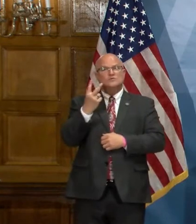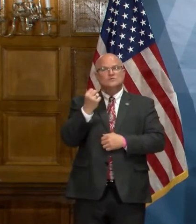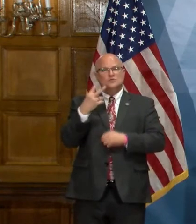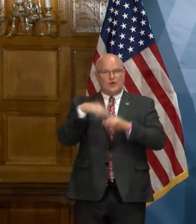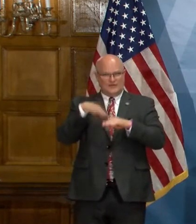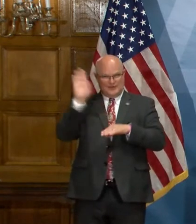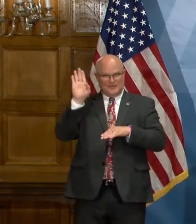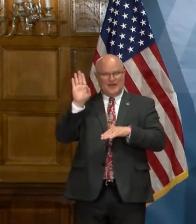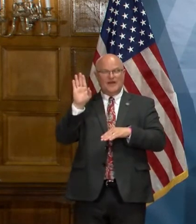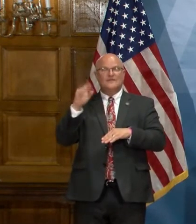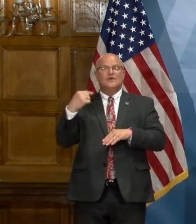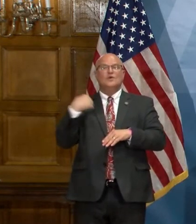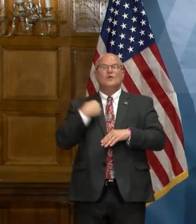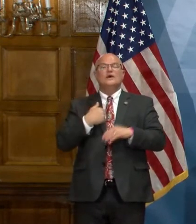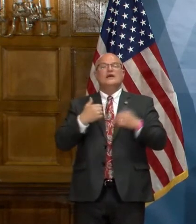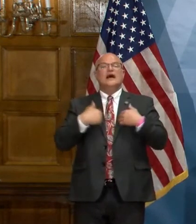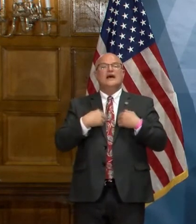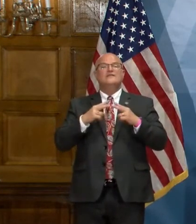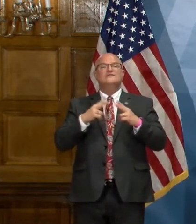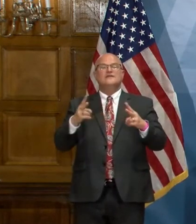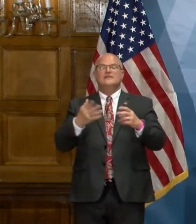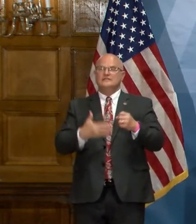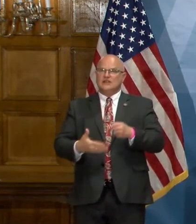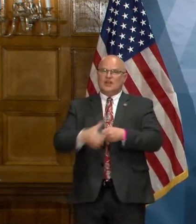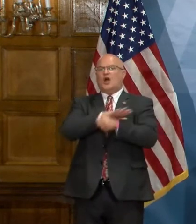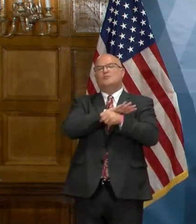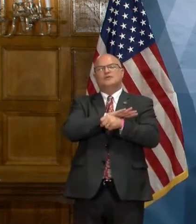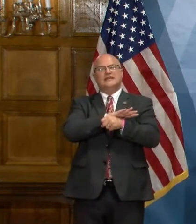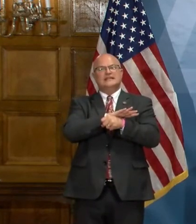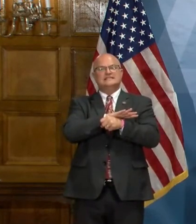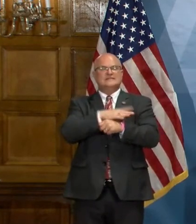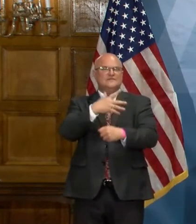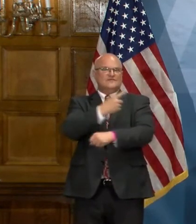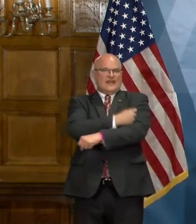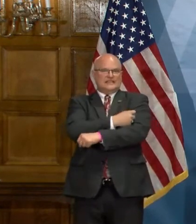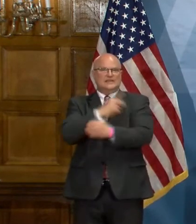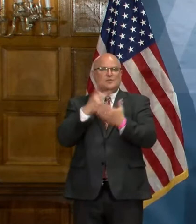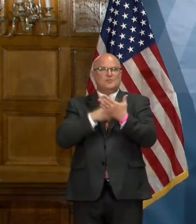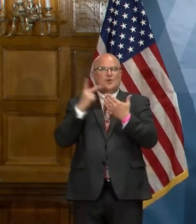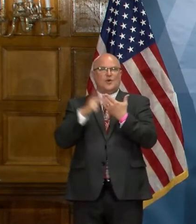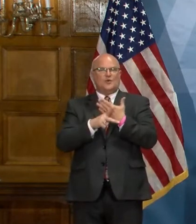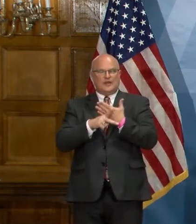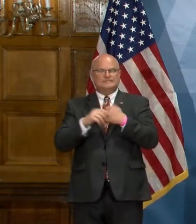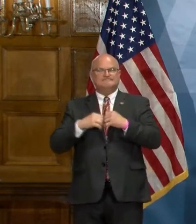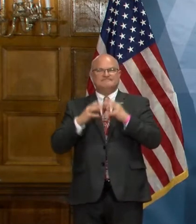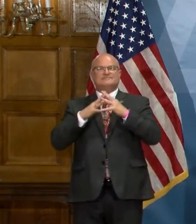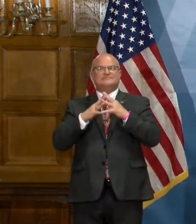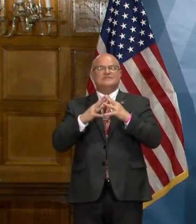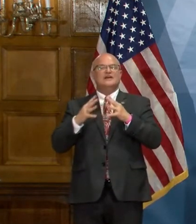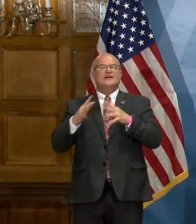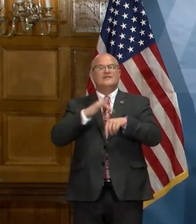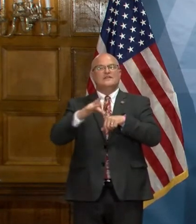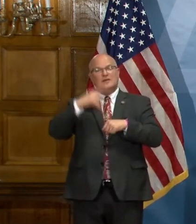and above so that we will have a very comprehensive vaccination program available for our students at